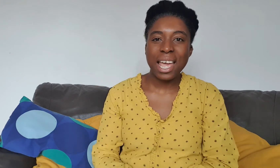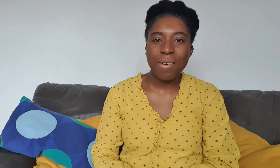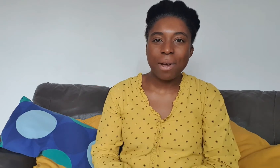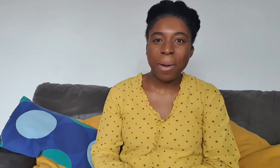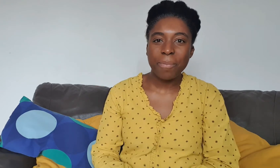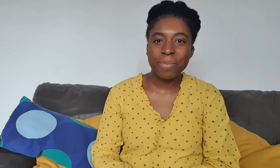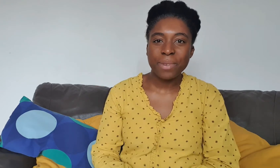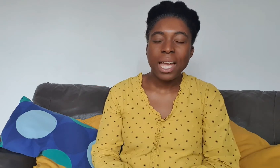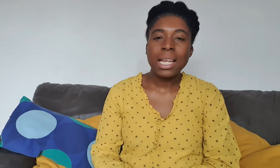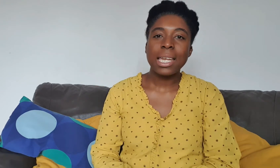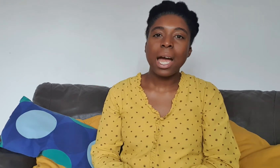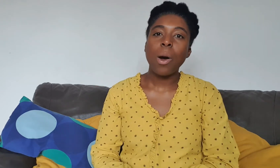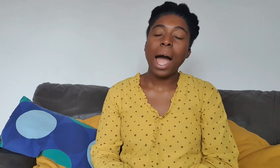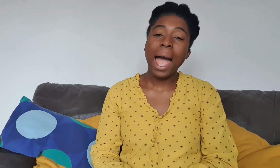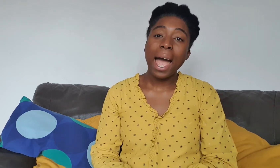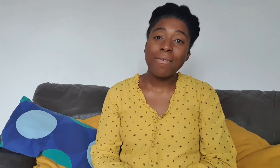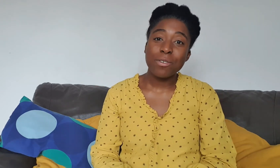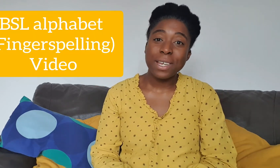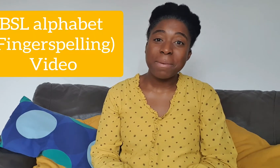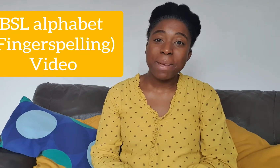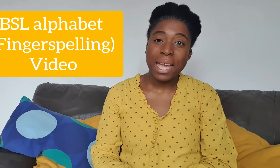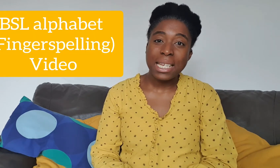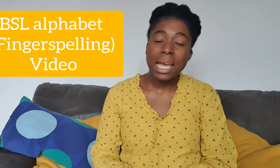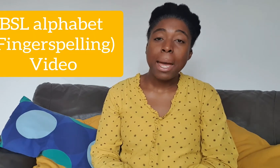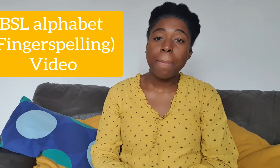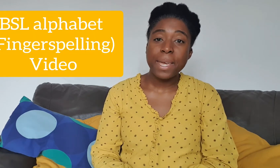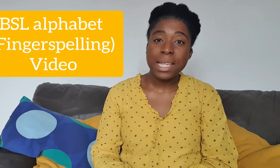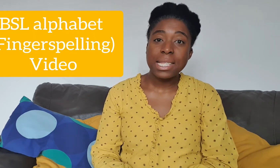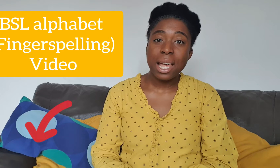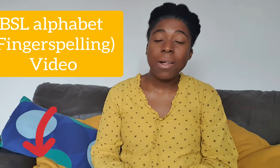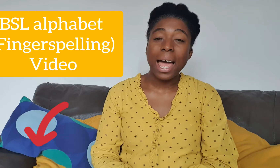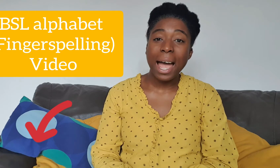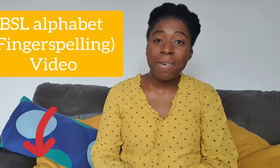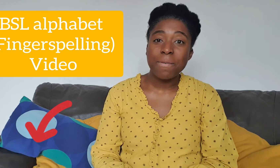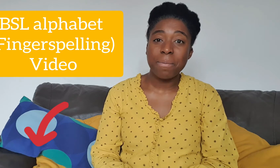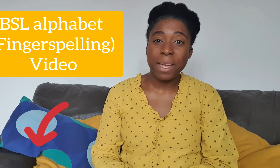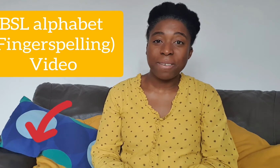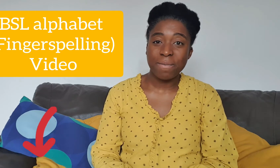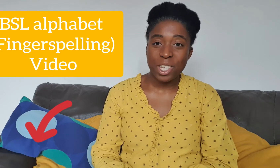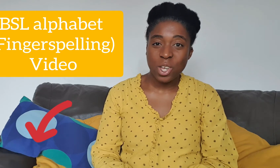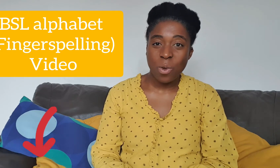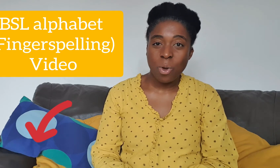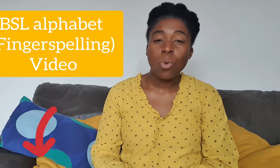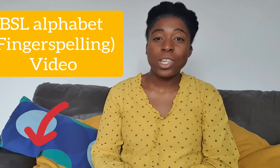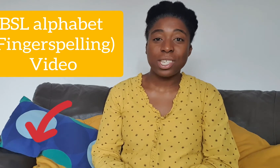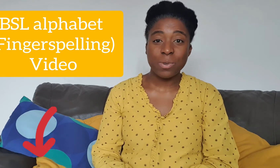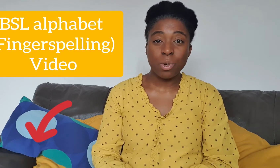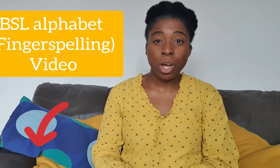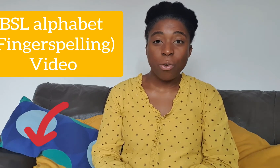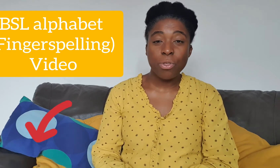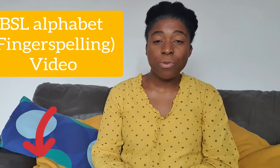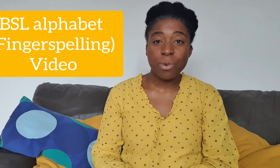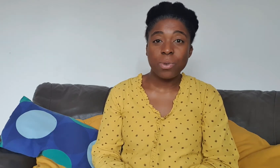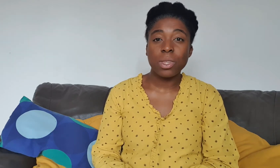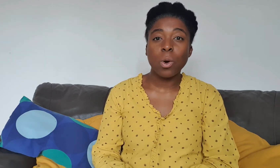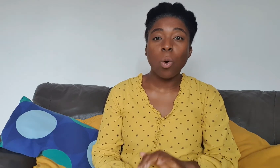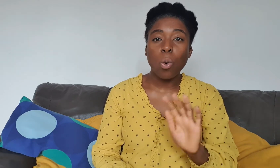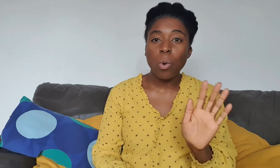Sarah. Now, I have already made a BSL alphabet video, which will go through all of